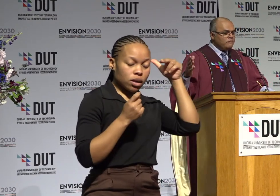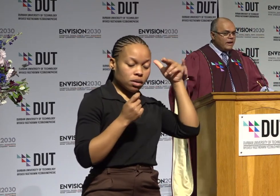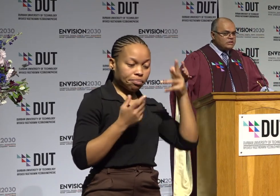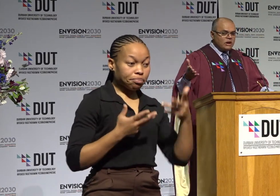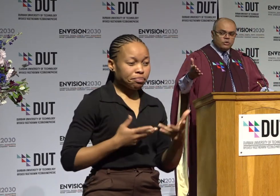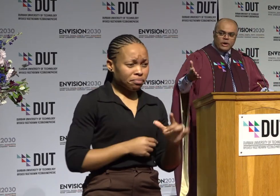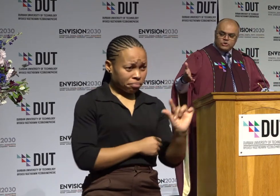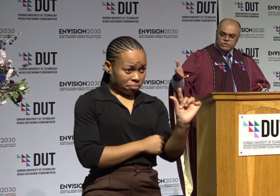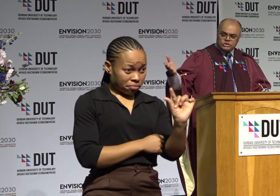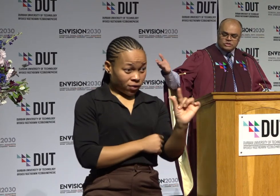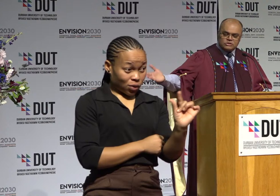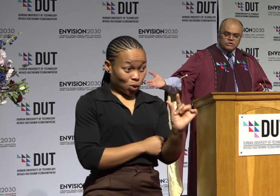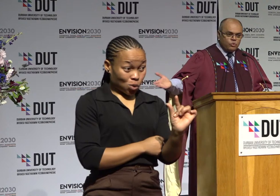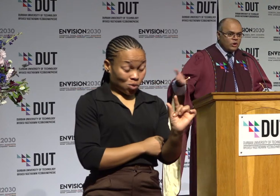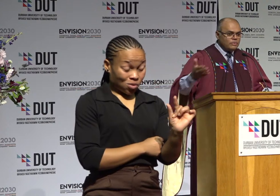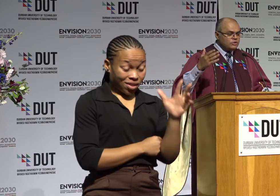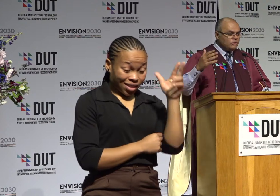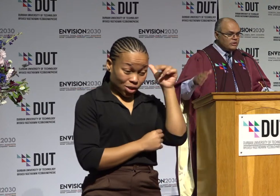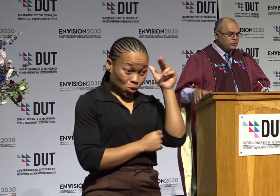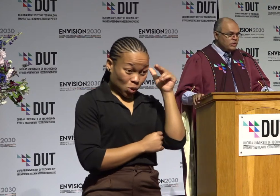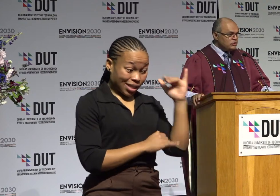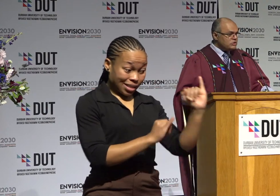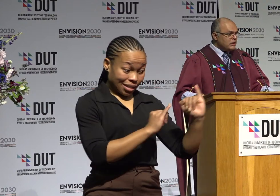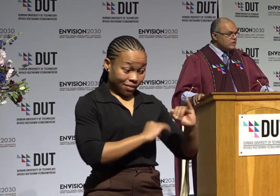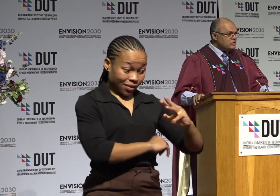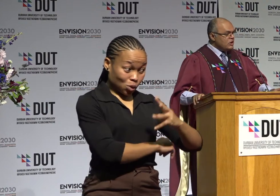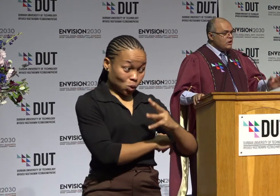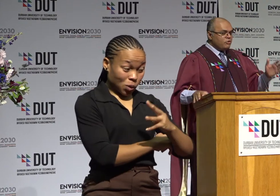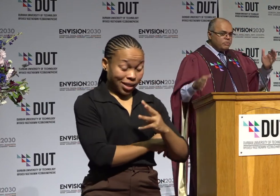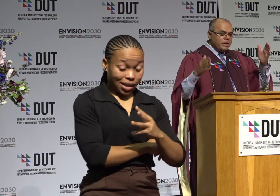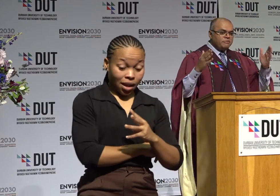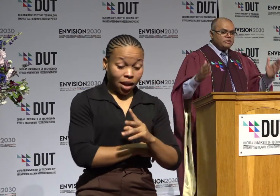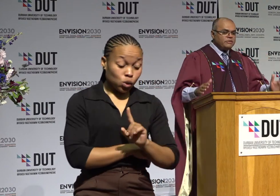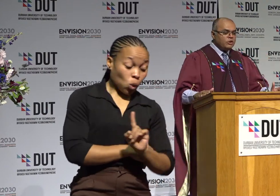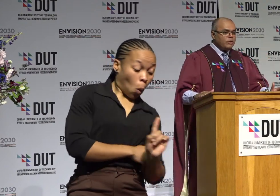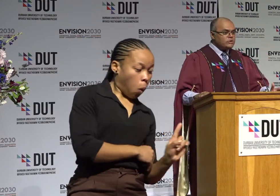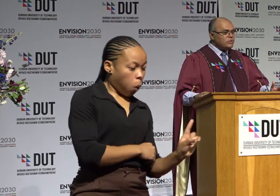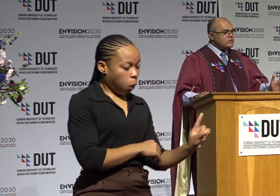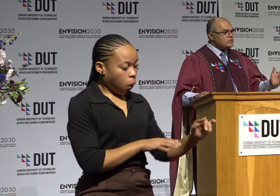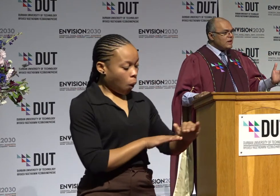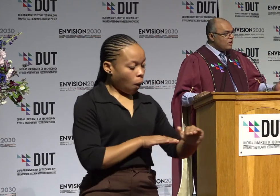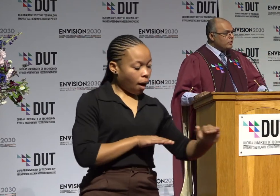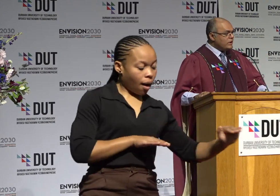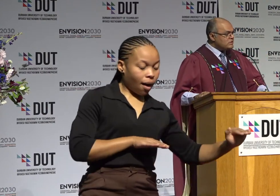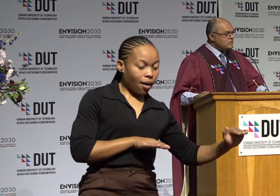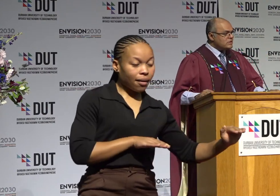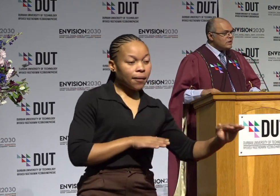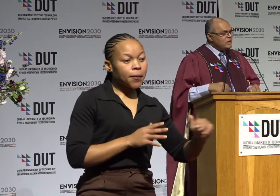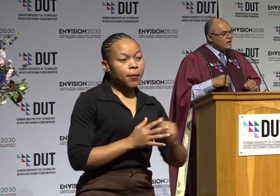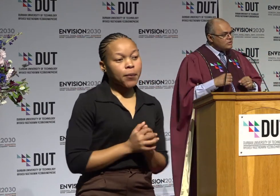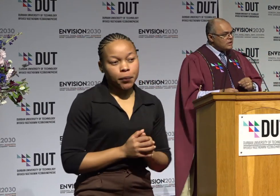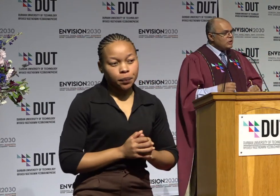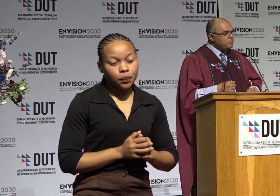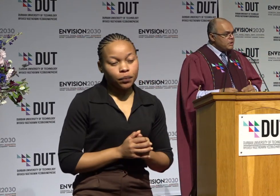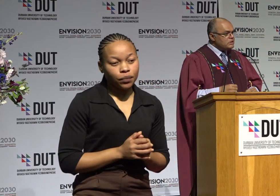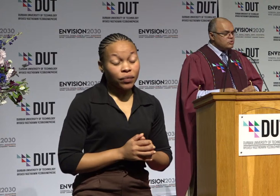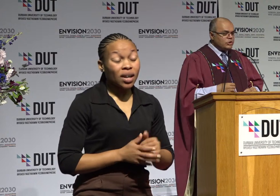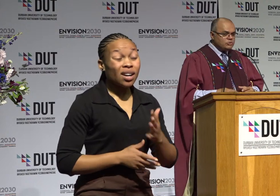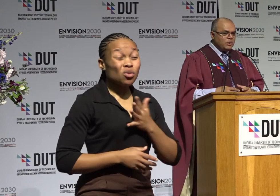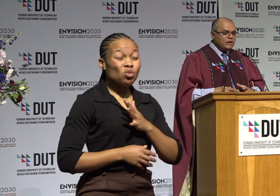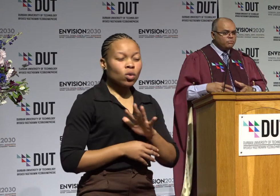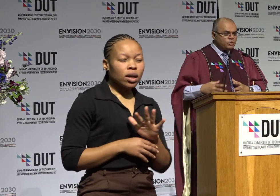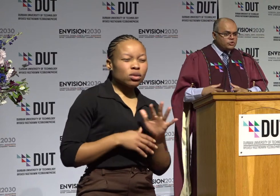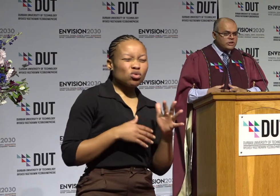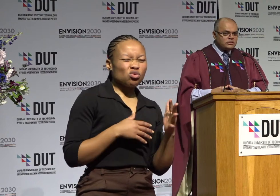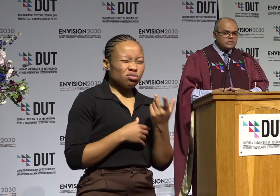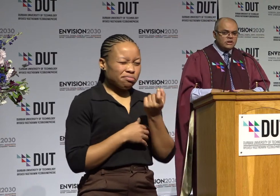will invite our graduates to walk up to the graduation stage. For the benefit of our graduates and our guests, I'll just take a minute to